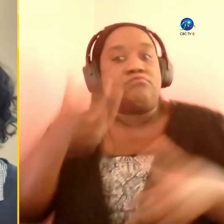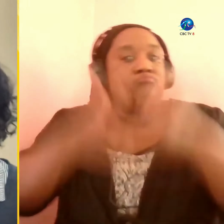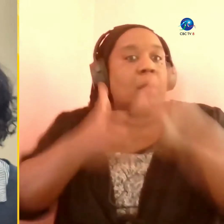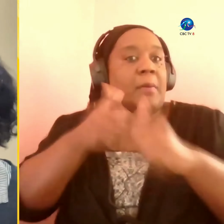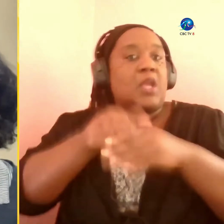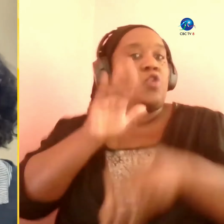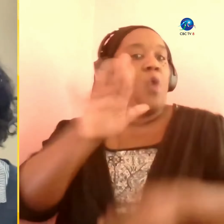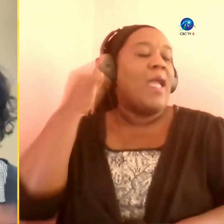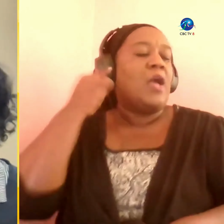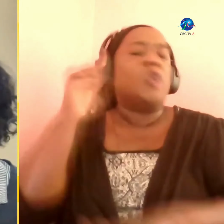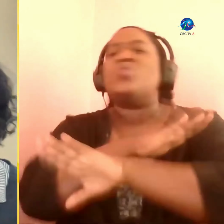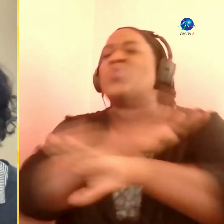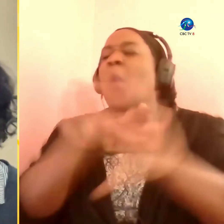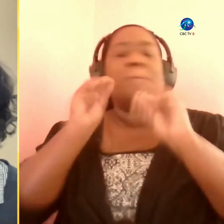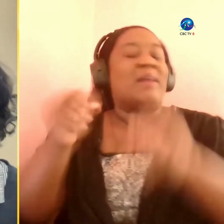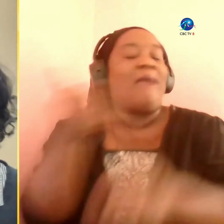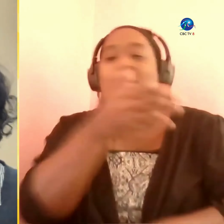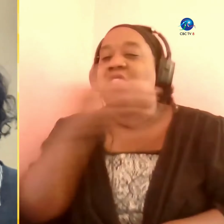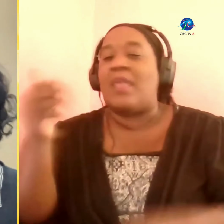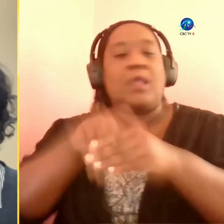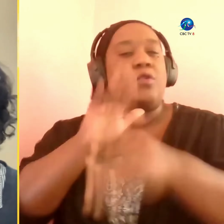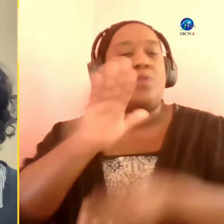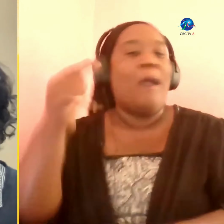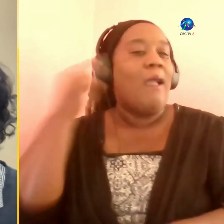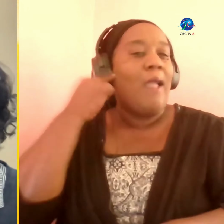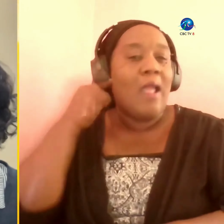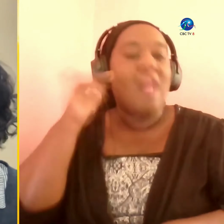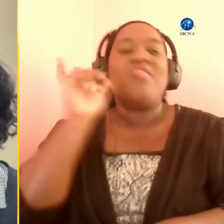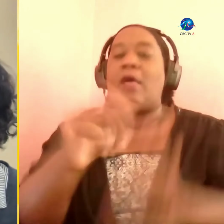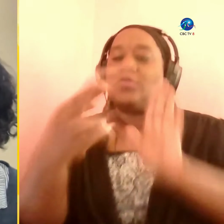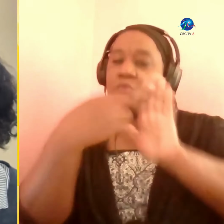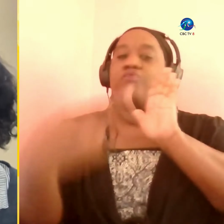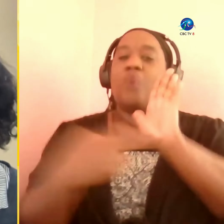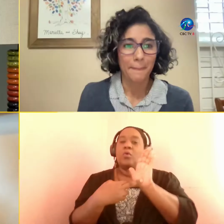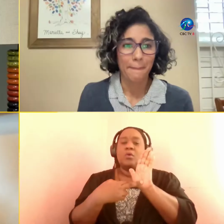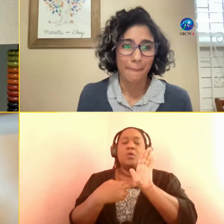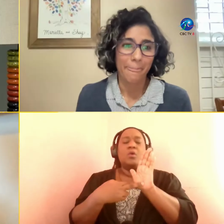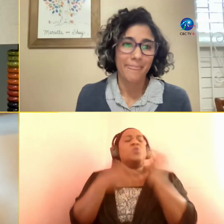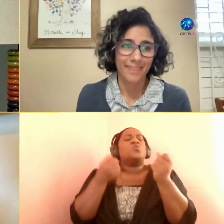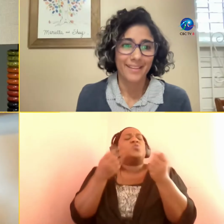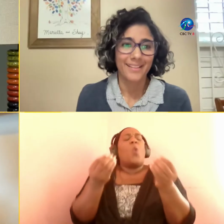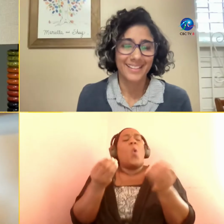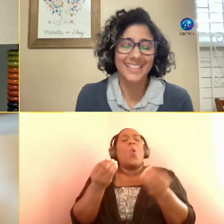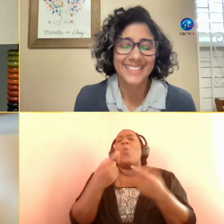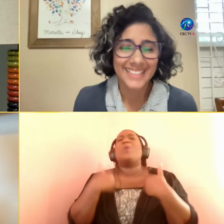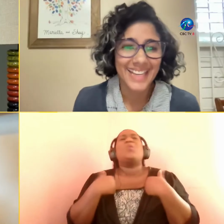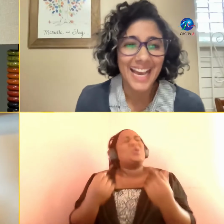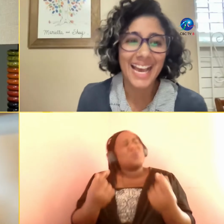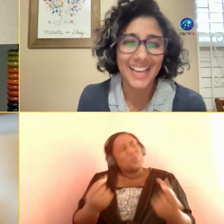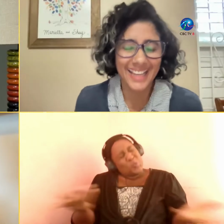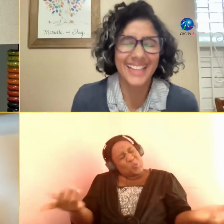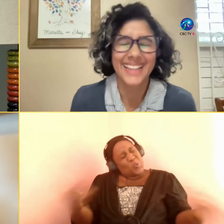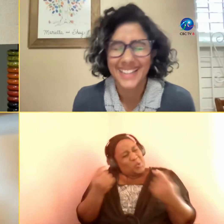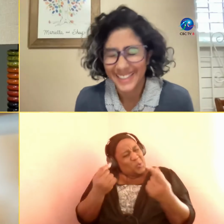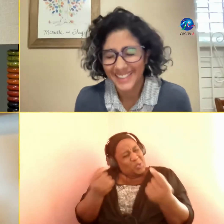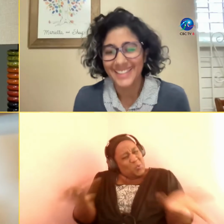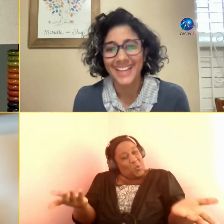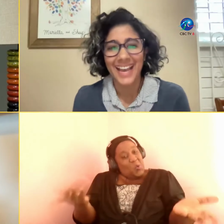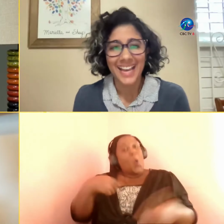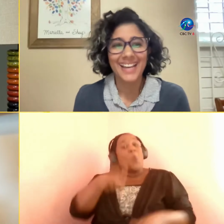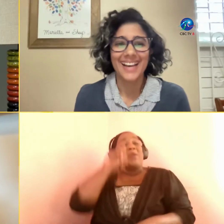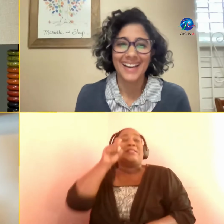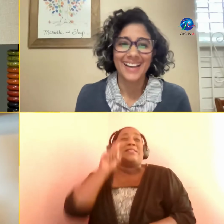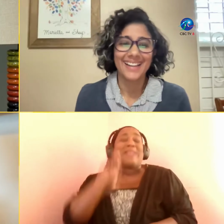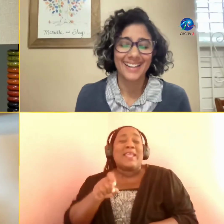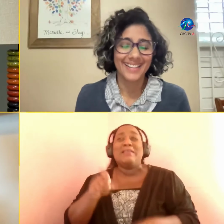don't put anything in there. That's, that's the rule. So what do we do? What do we do? You know, we need to relieve the air.